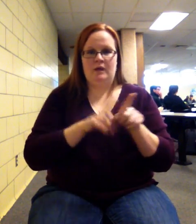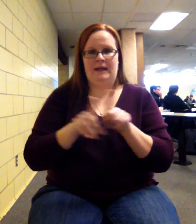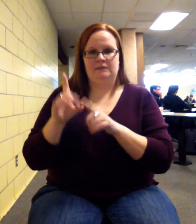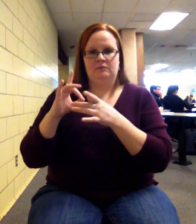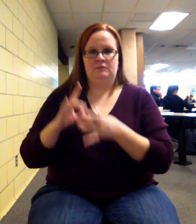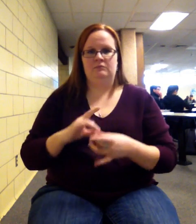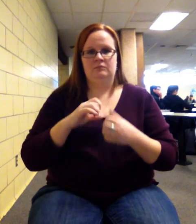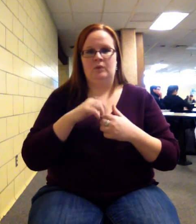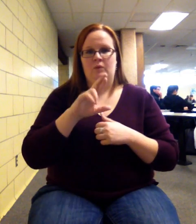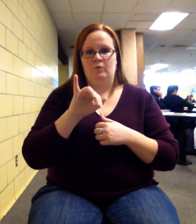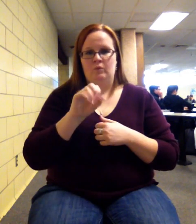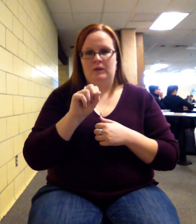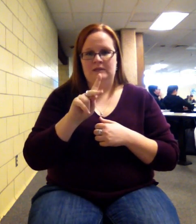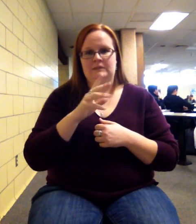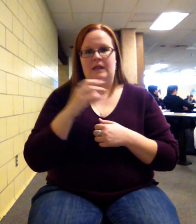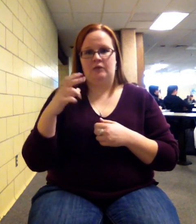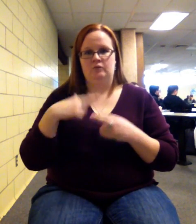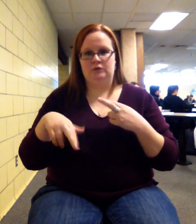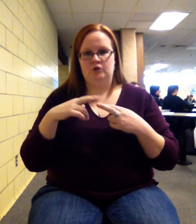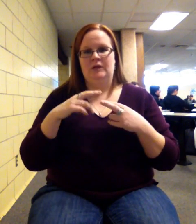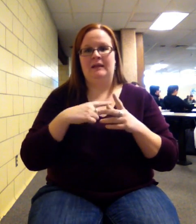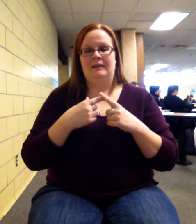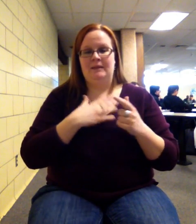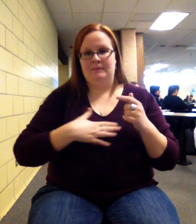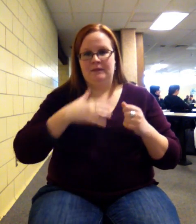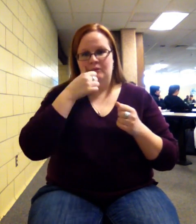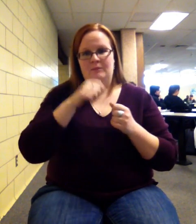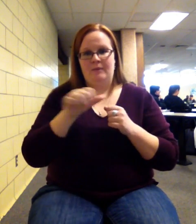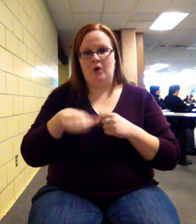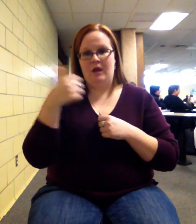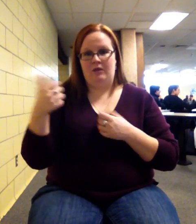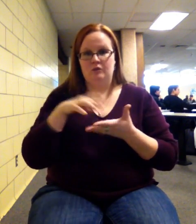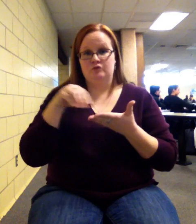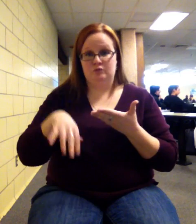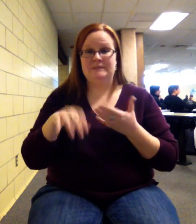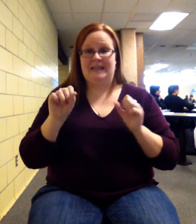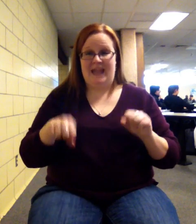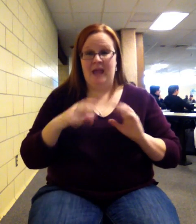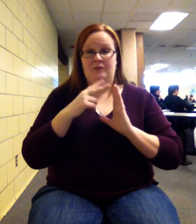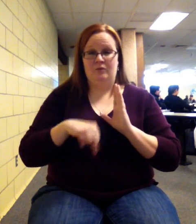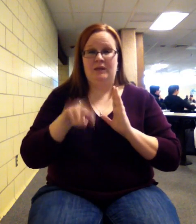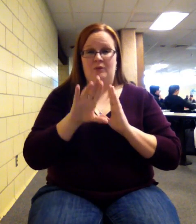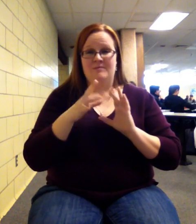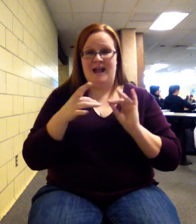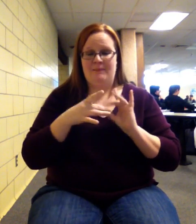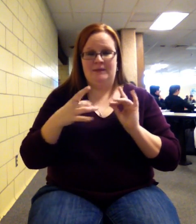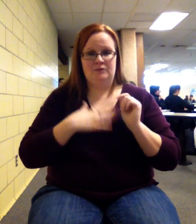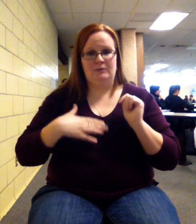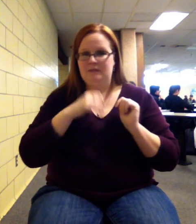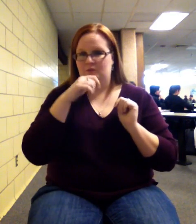return. I'm then telling you to please remember other students will be able to read your comments, and so I don't want you to reveal any personal